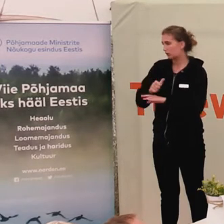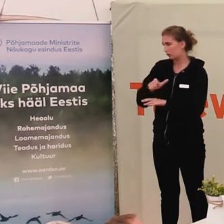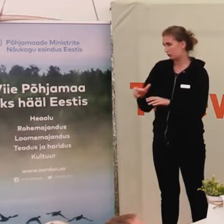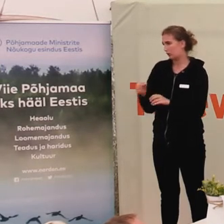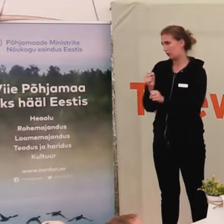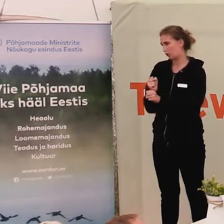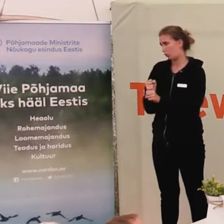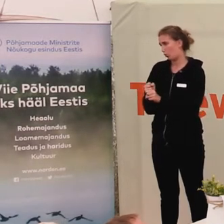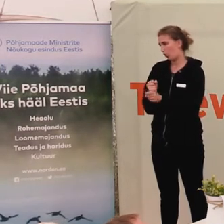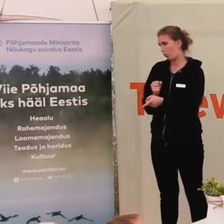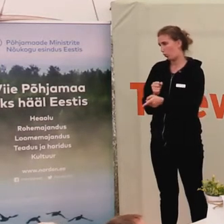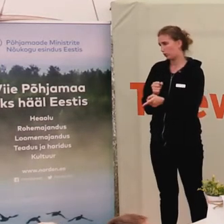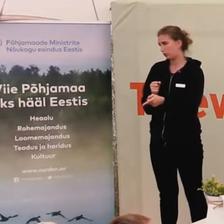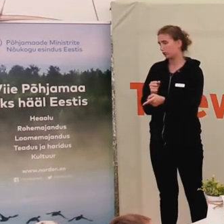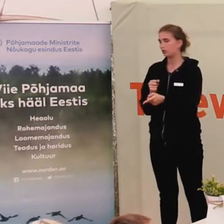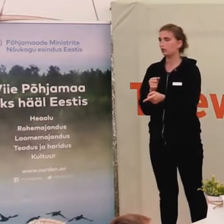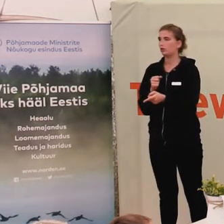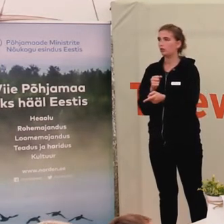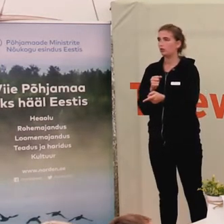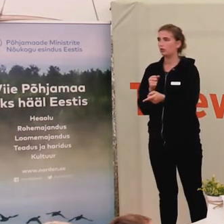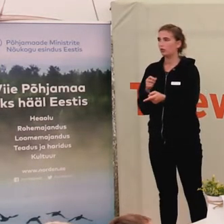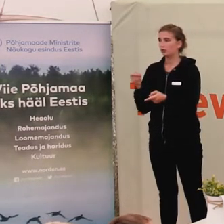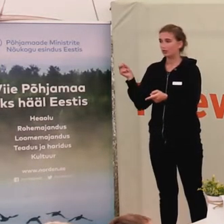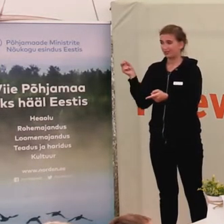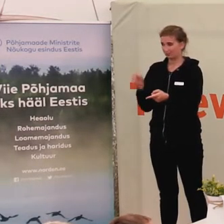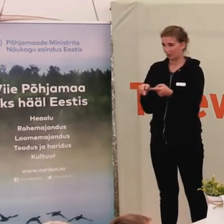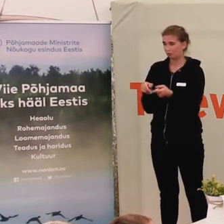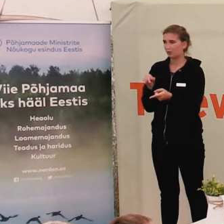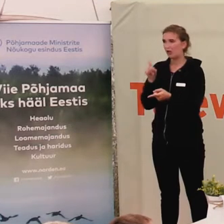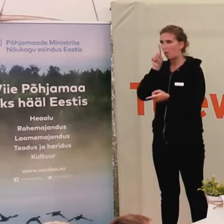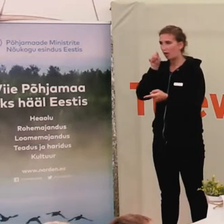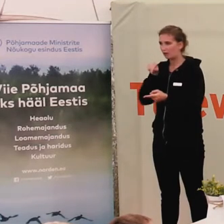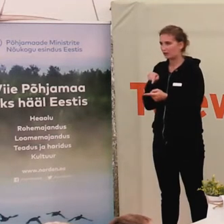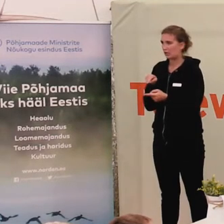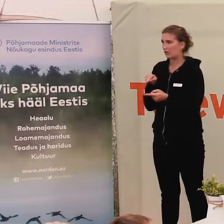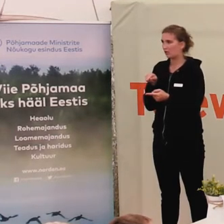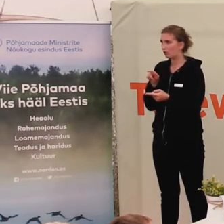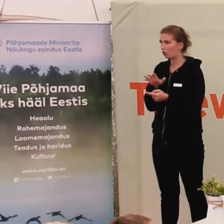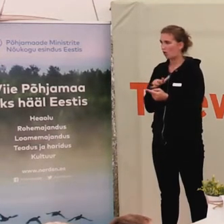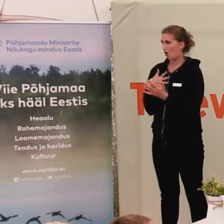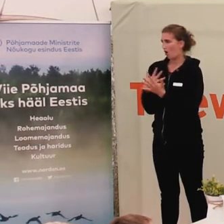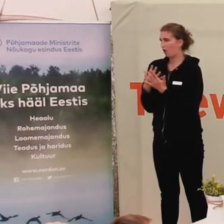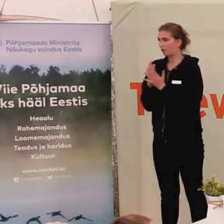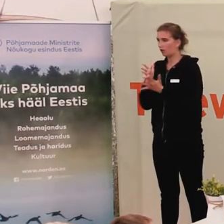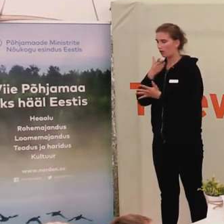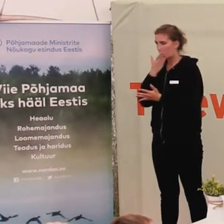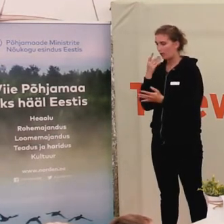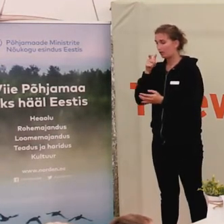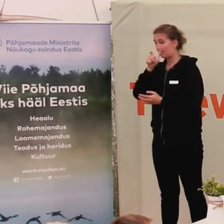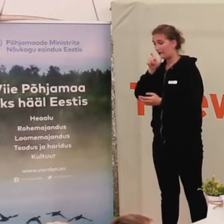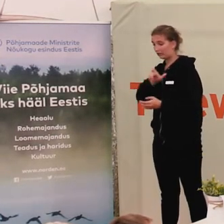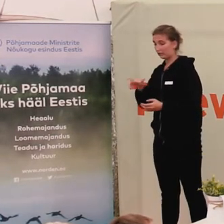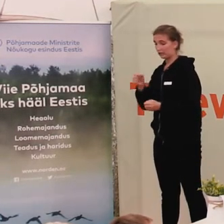workforce with tax with value-added tax is not so regressive because human workforce will